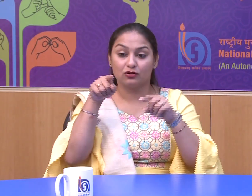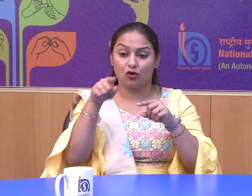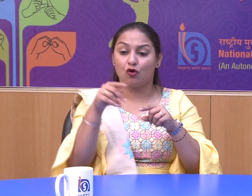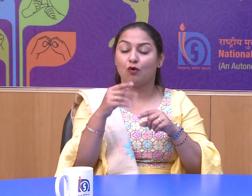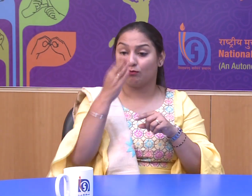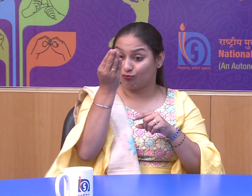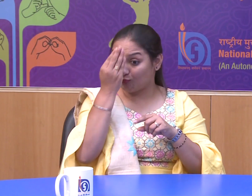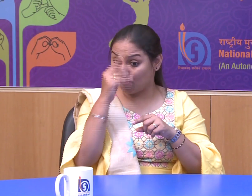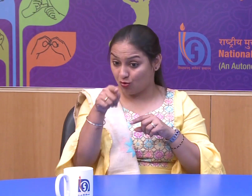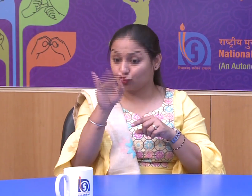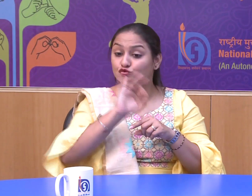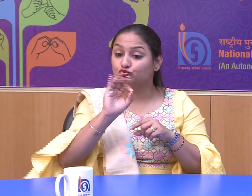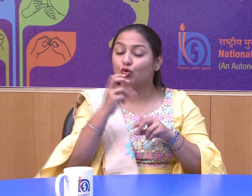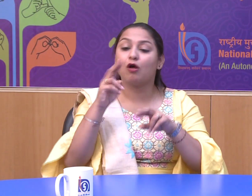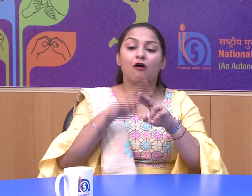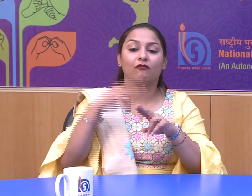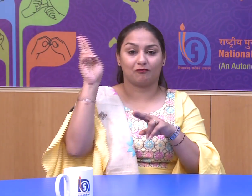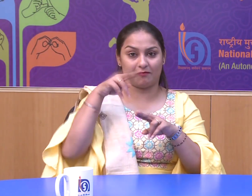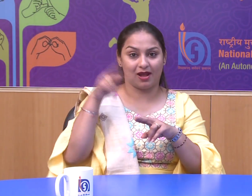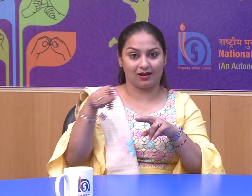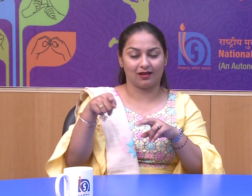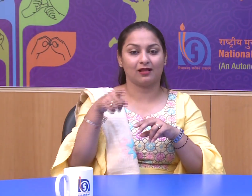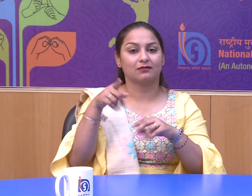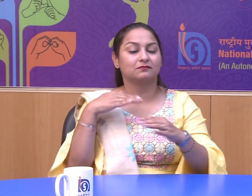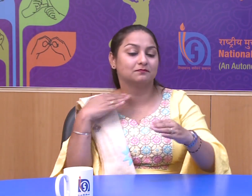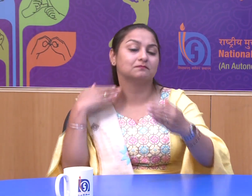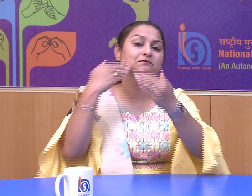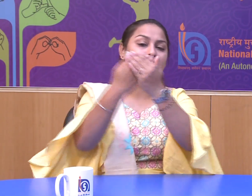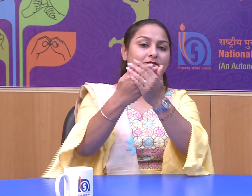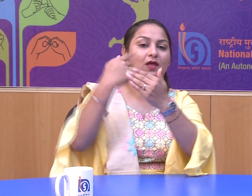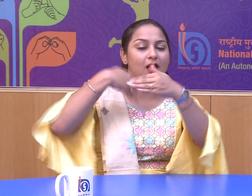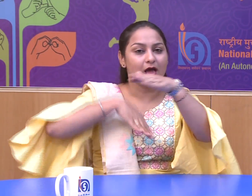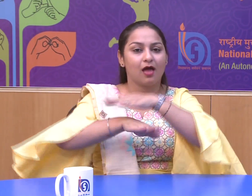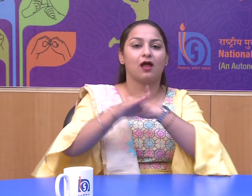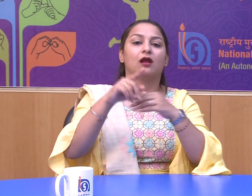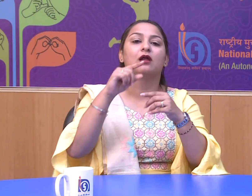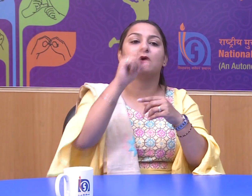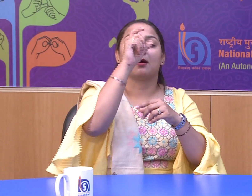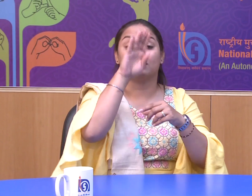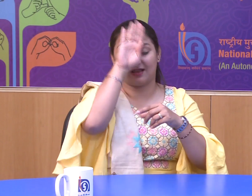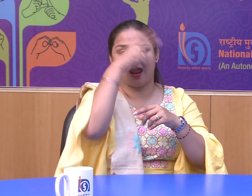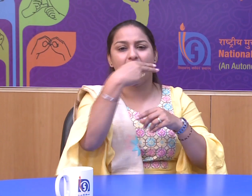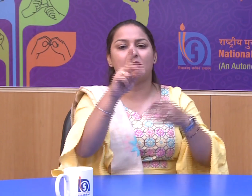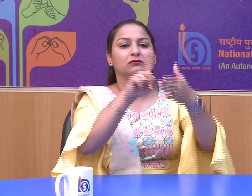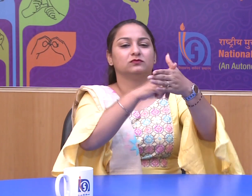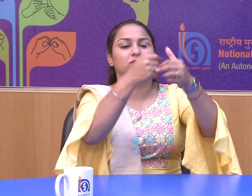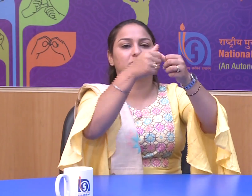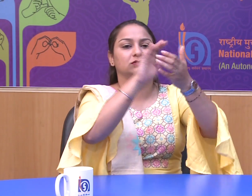of painting reached its zenith under Jahangir, who was a famous painter.